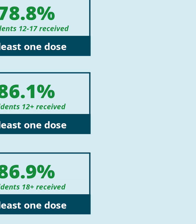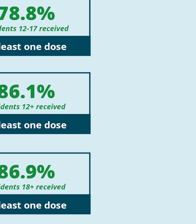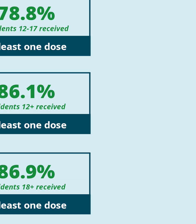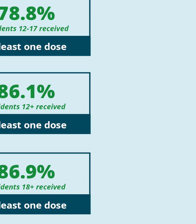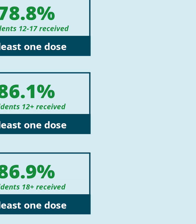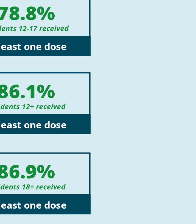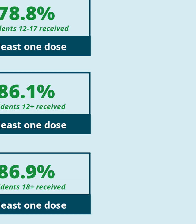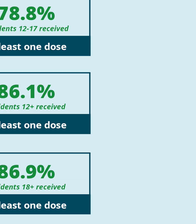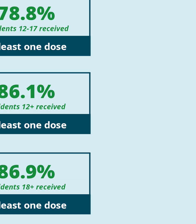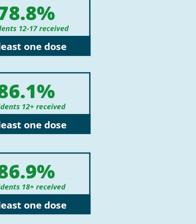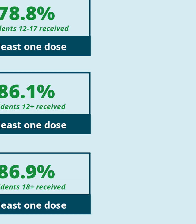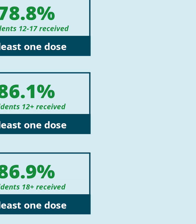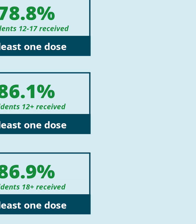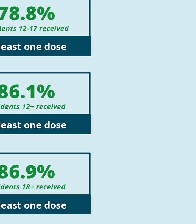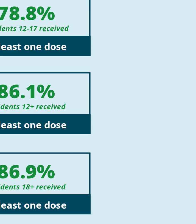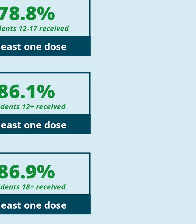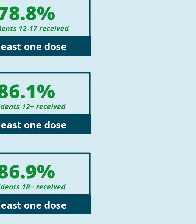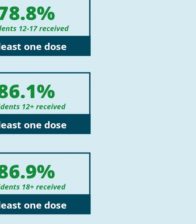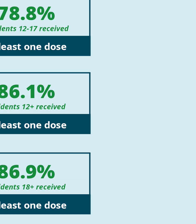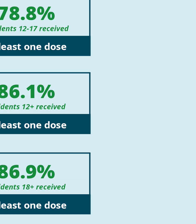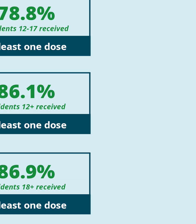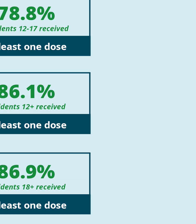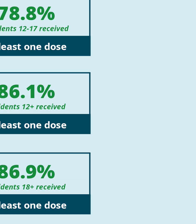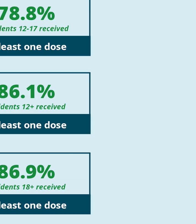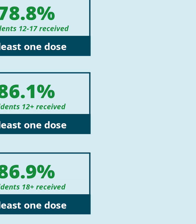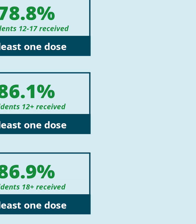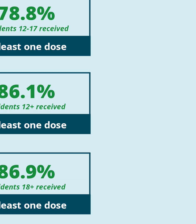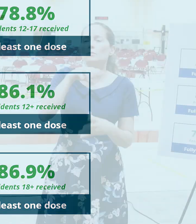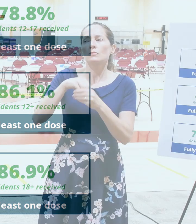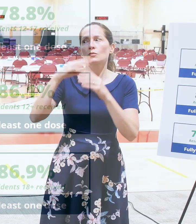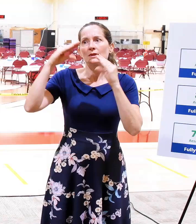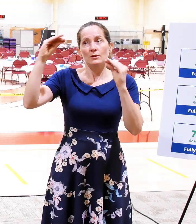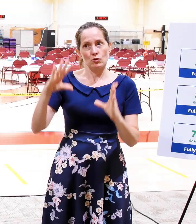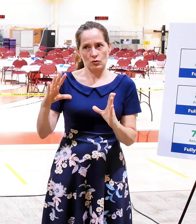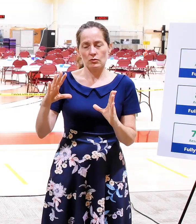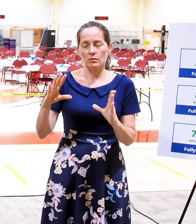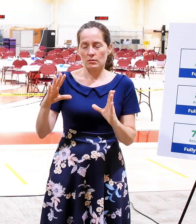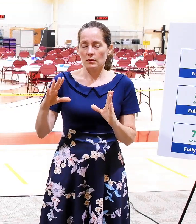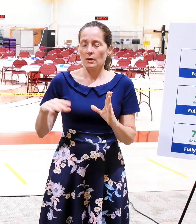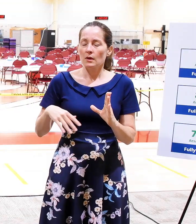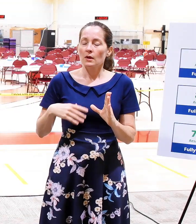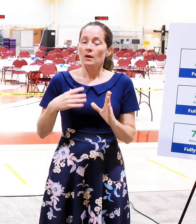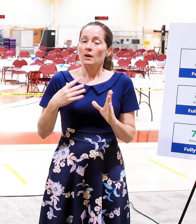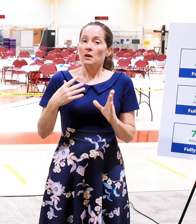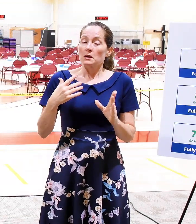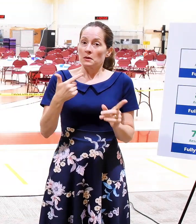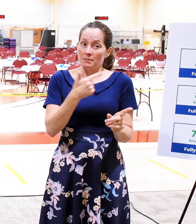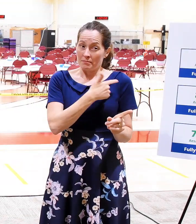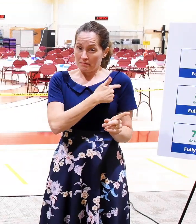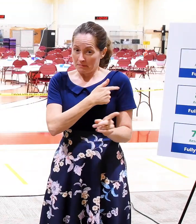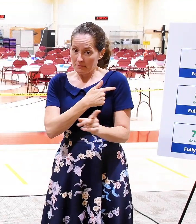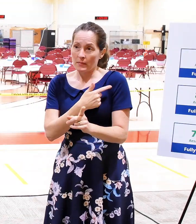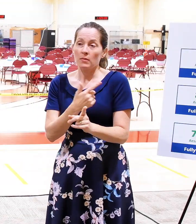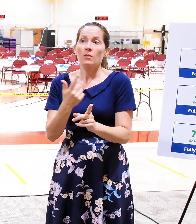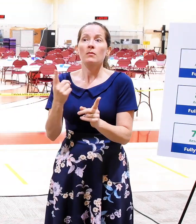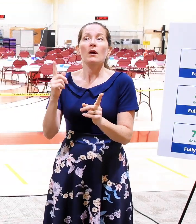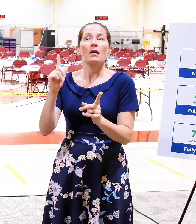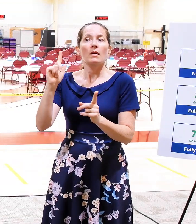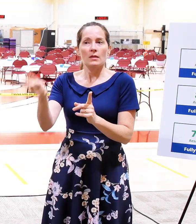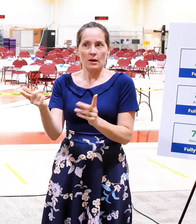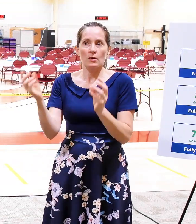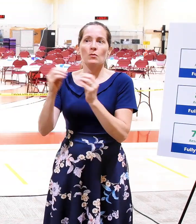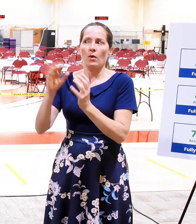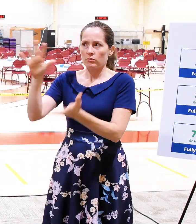including getting our educators quickly vaccinated. As vaccine became more readily available,